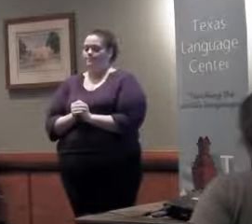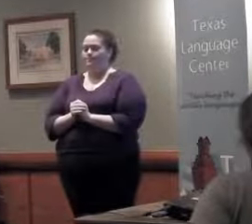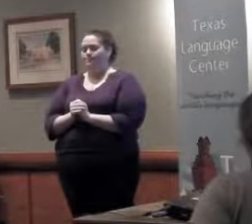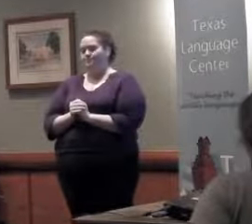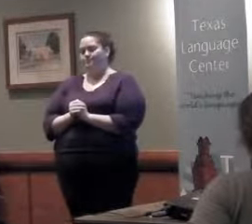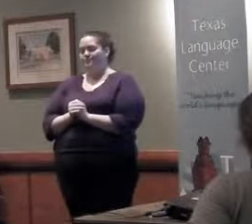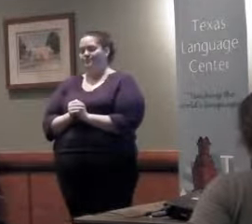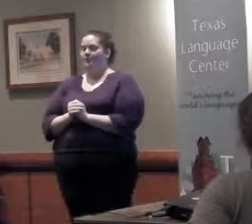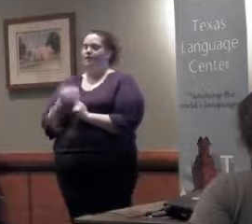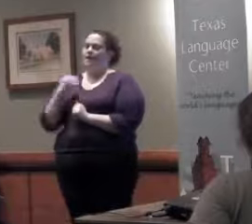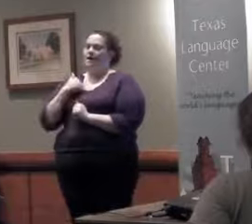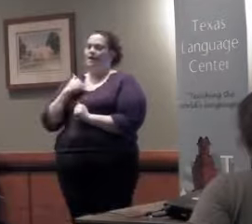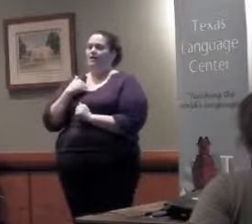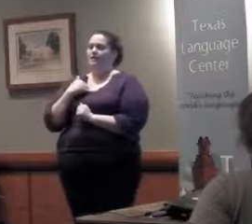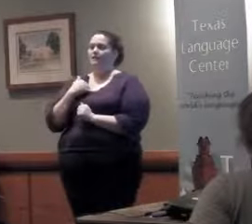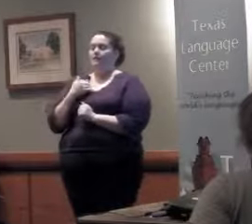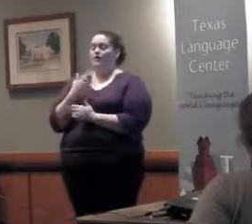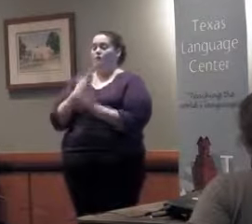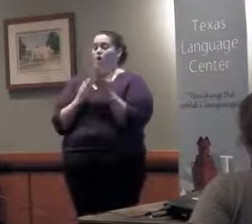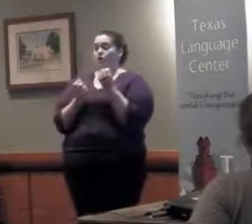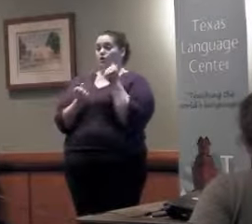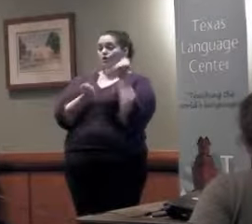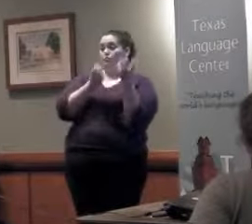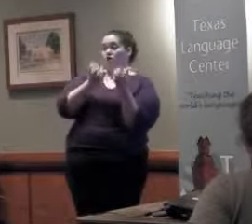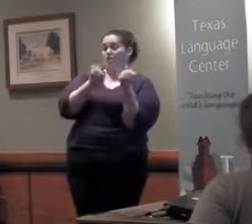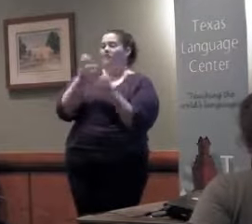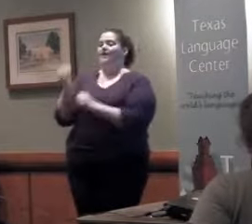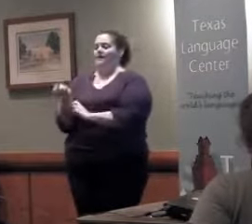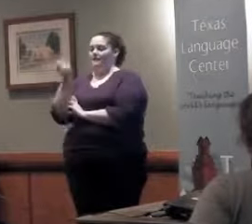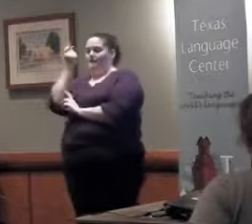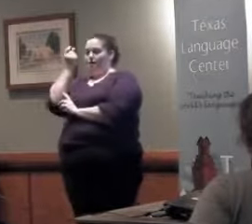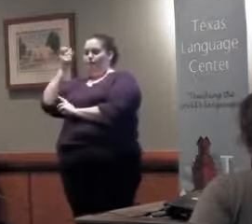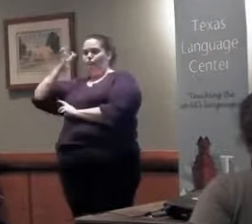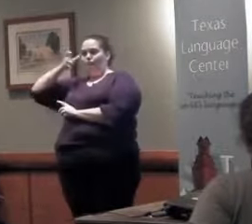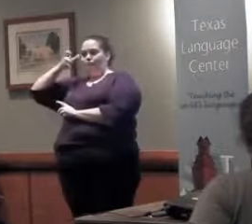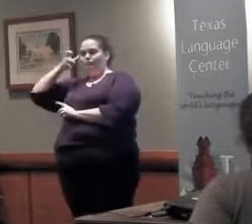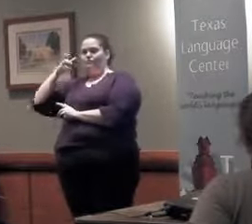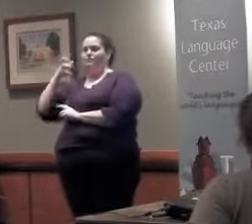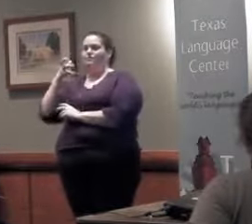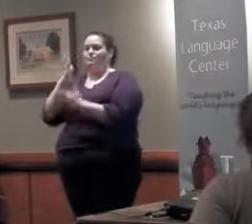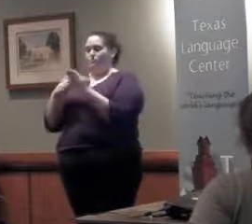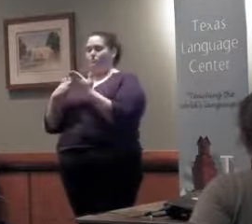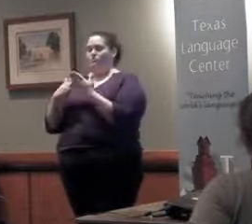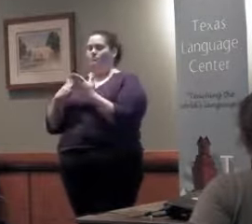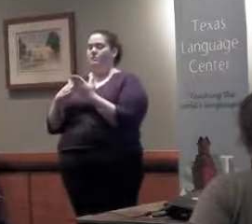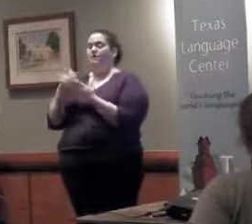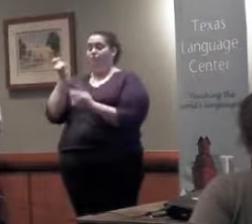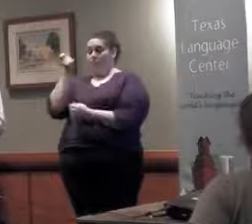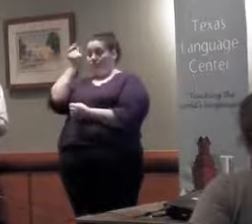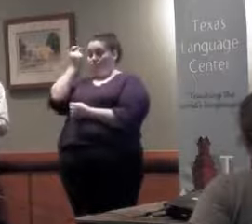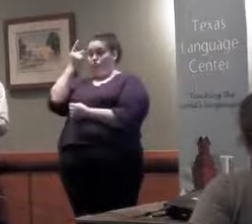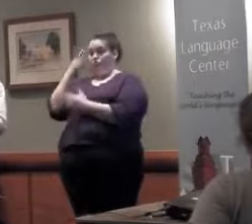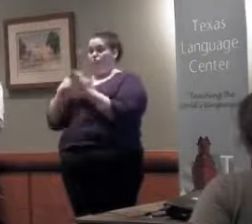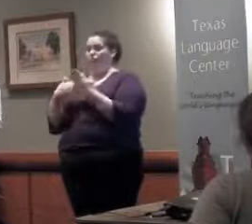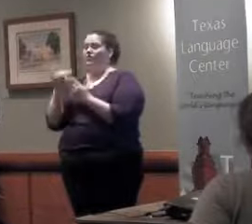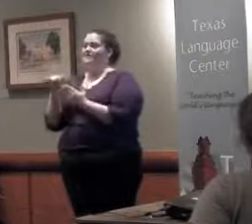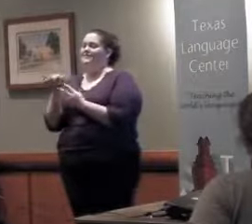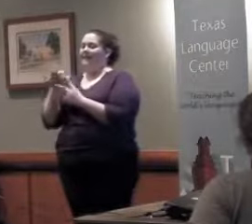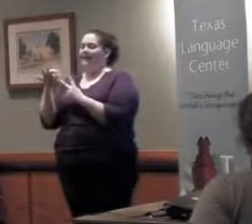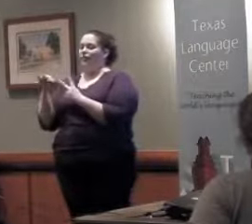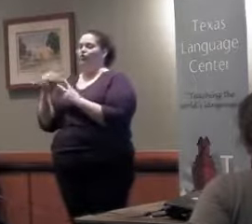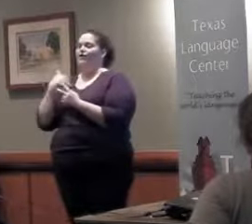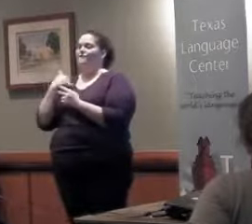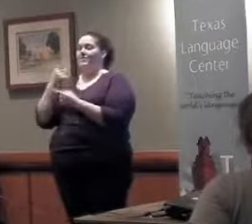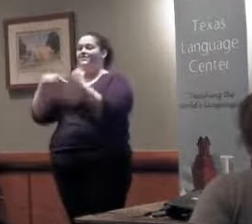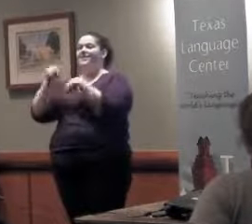are kind of both comprehension and production components. The comprehension components, they're either, we have the Signing